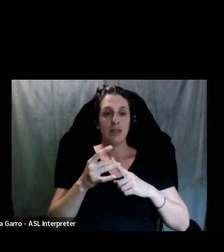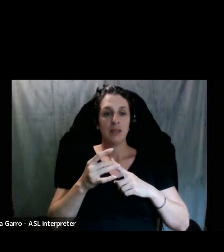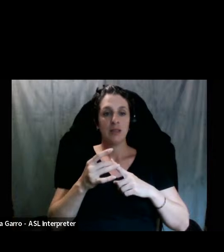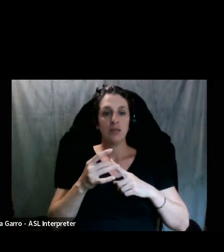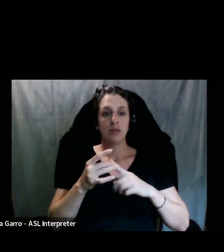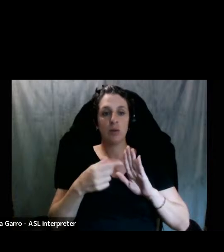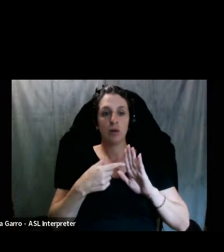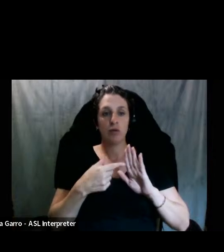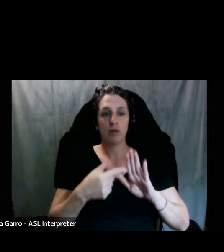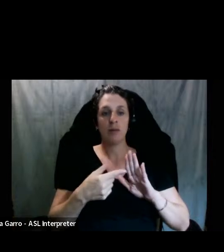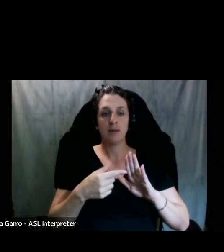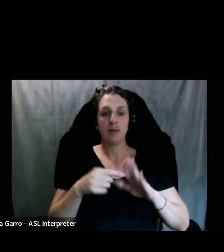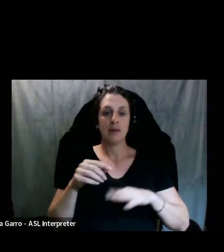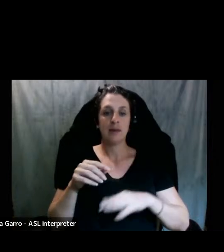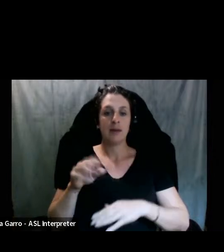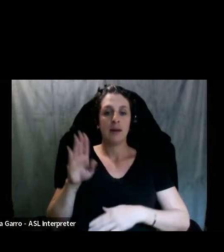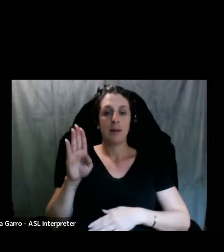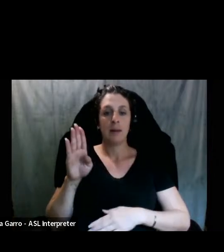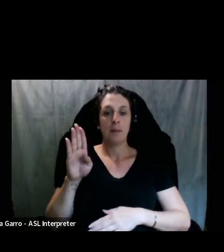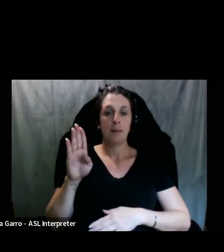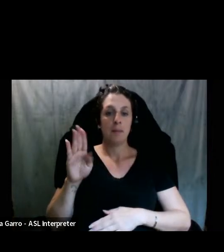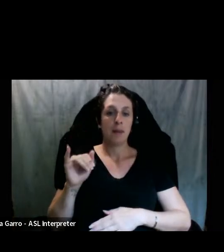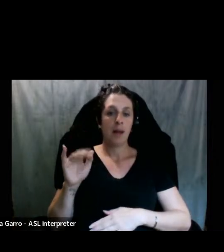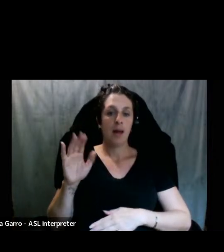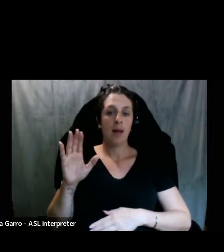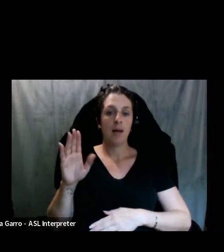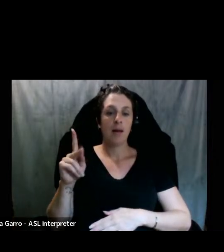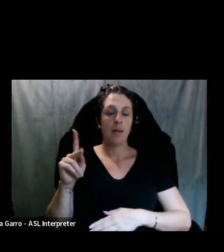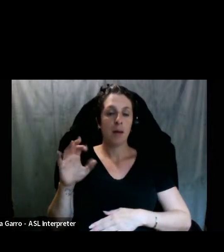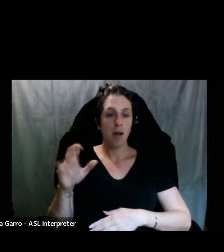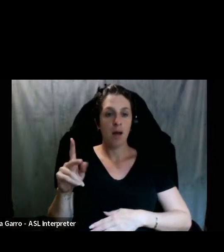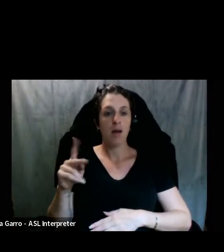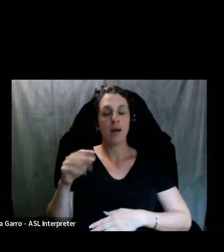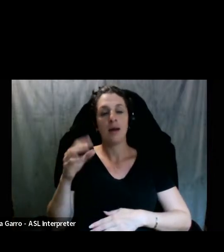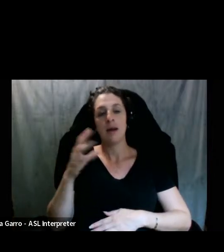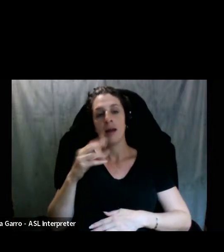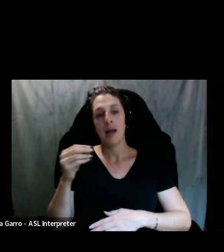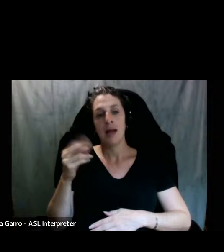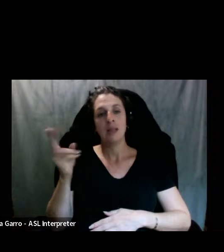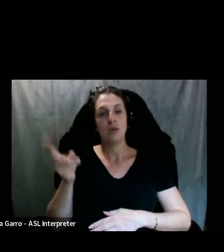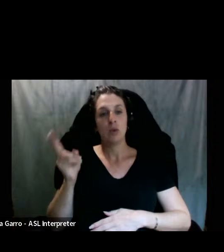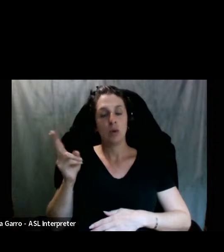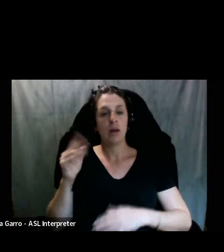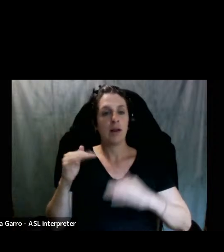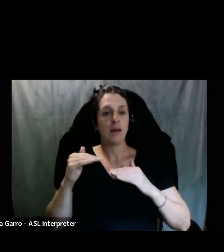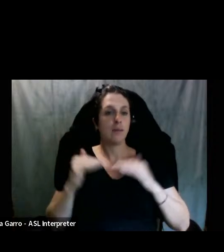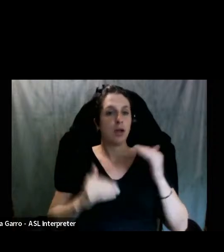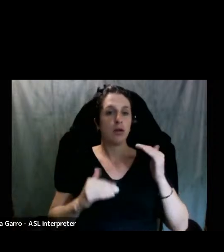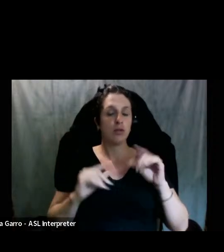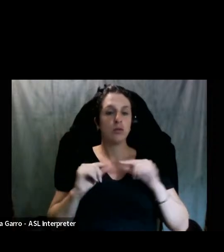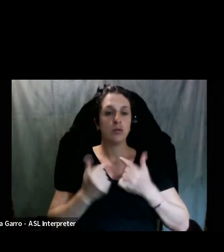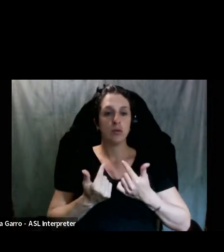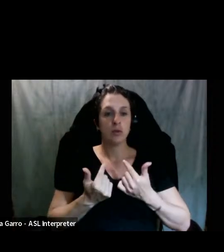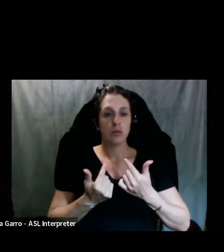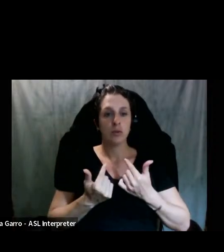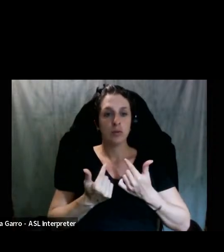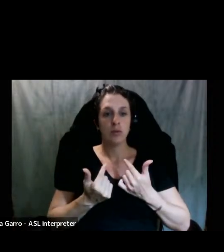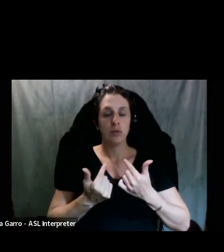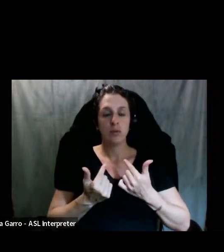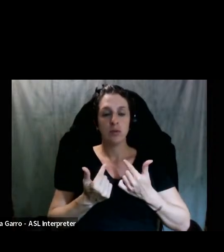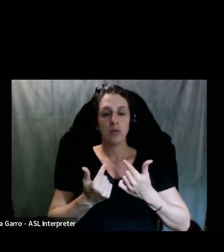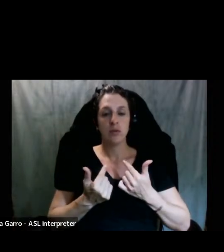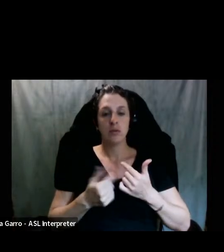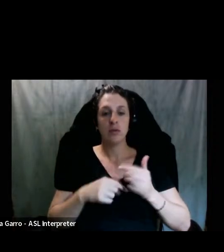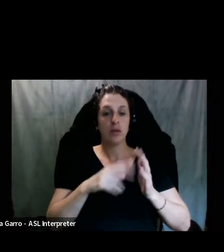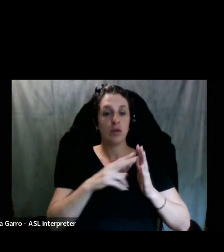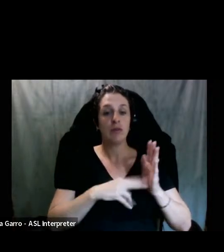representing BIPOC and historically marginalized groups. I didn't see on your reading list